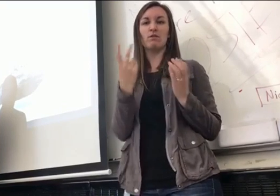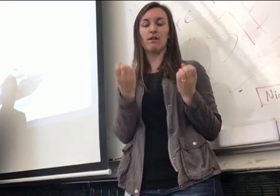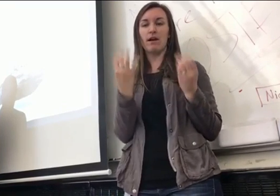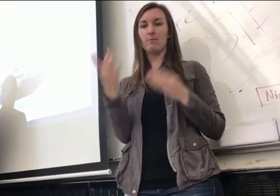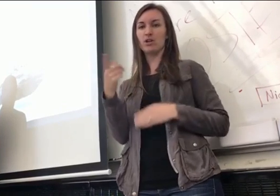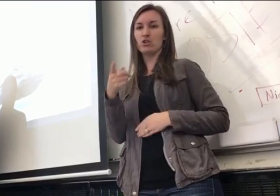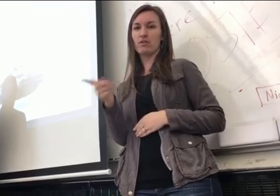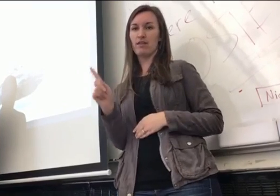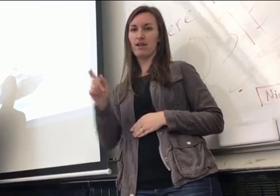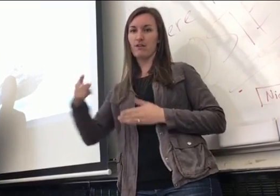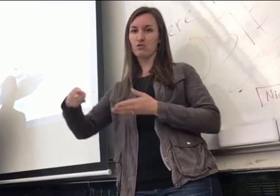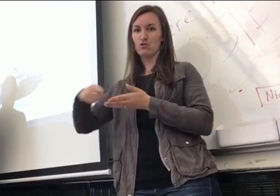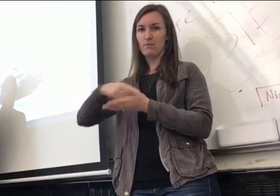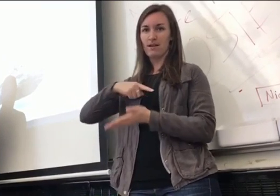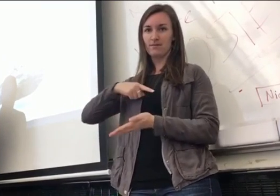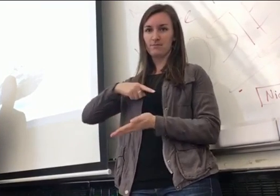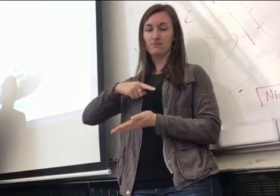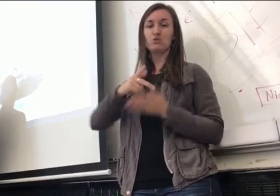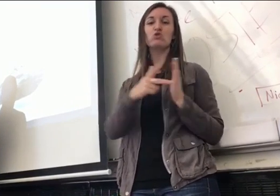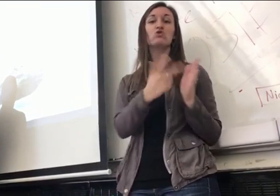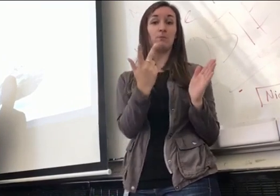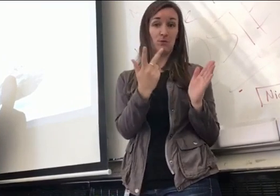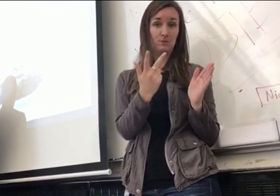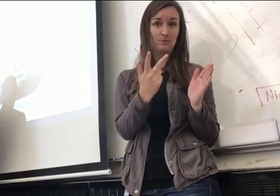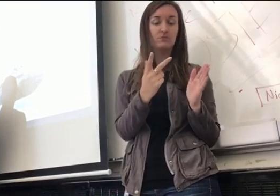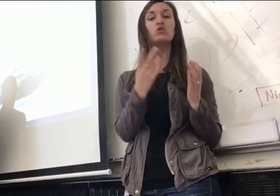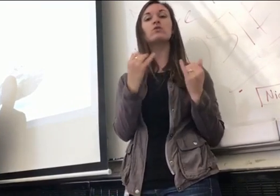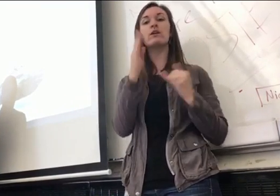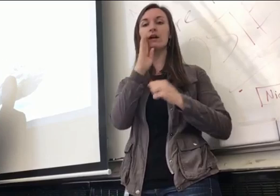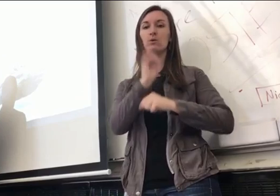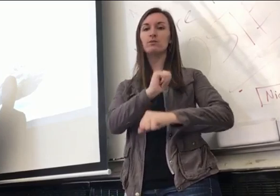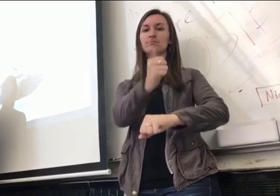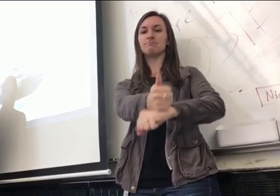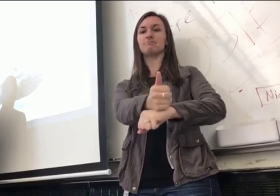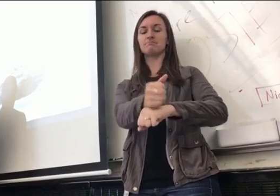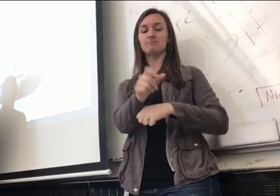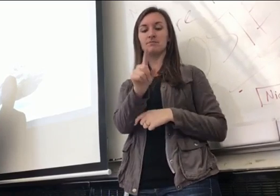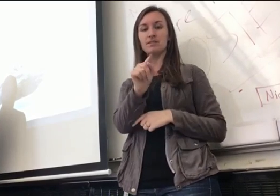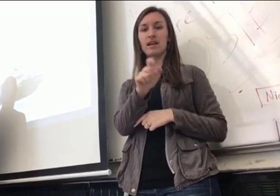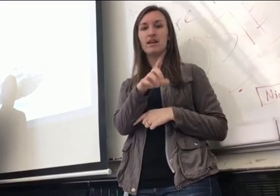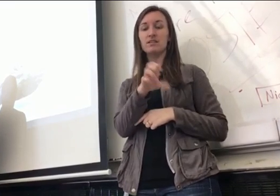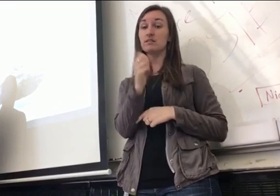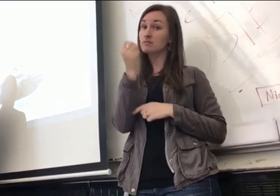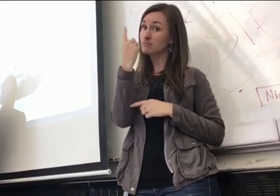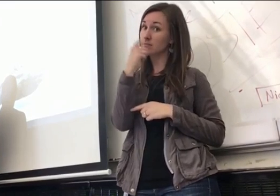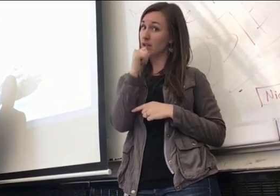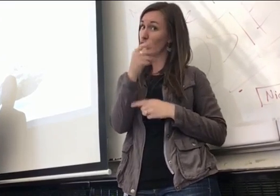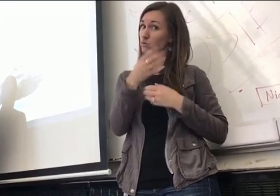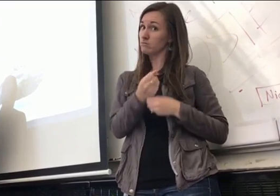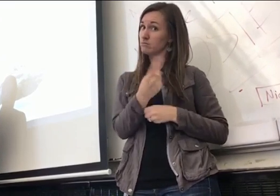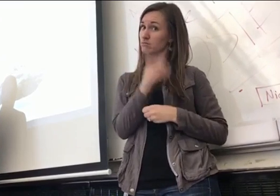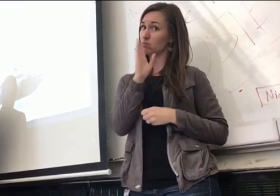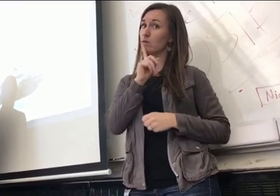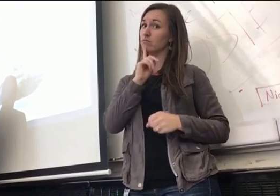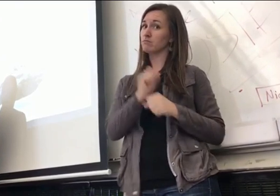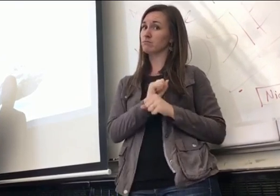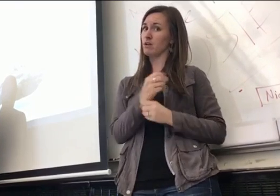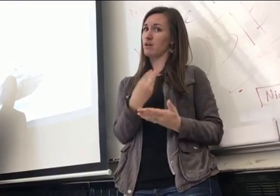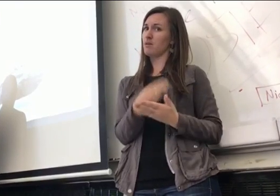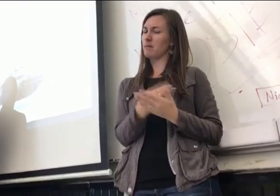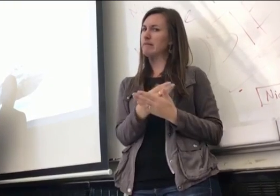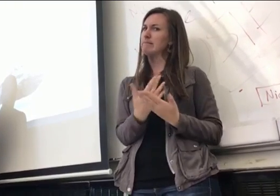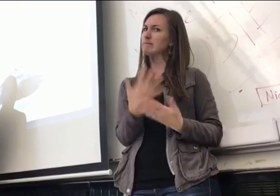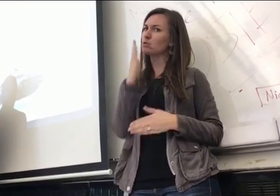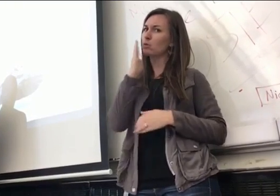and the whole empire. So I'm going to start to impose some taxes. Now, because I don't trust you with real money, that would be really